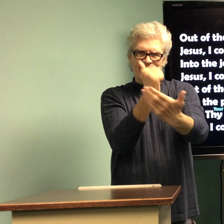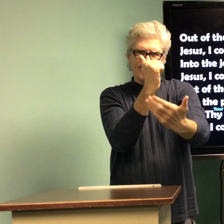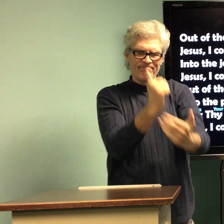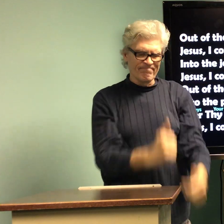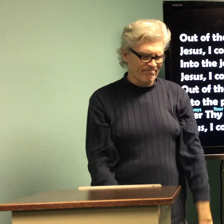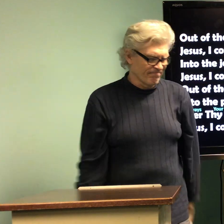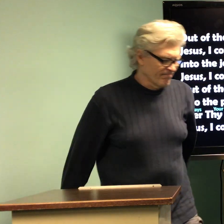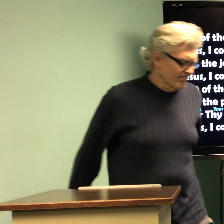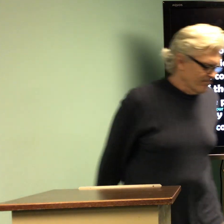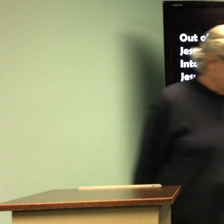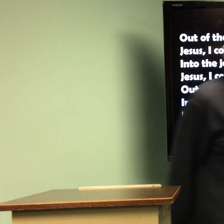Amen.